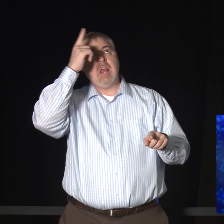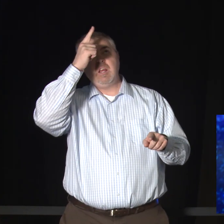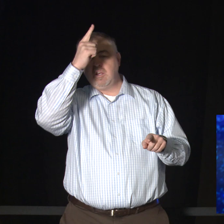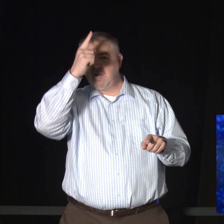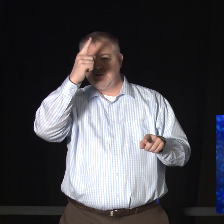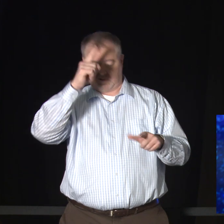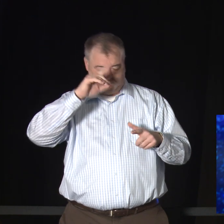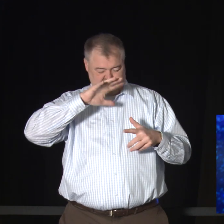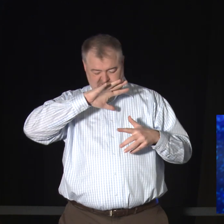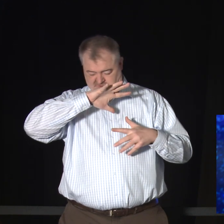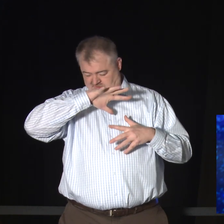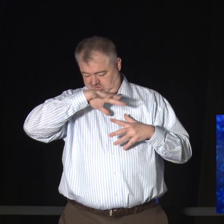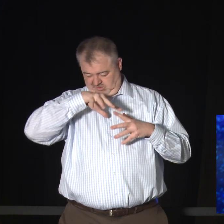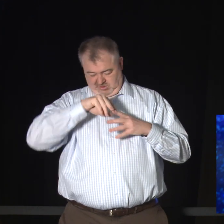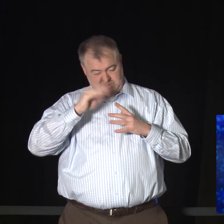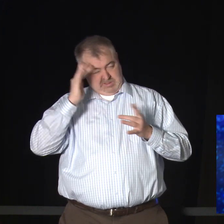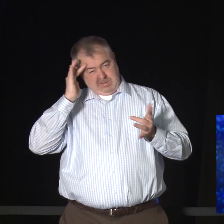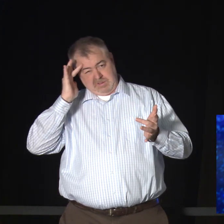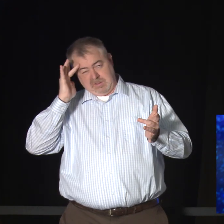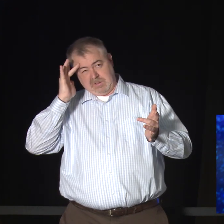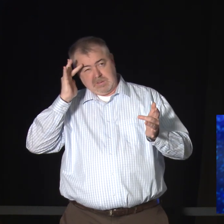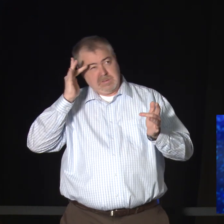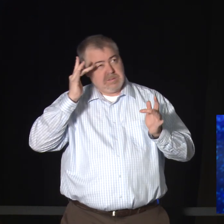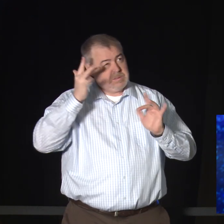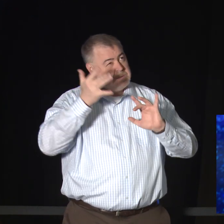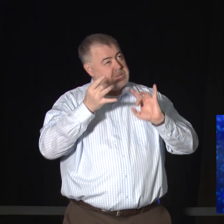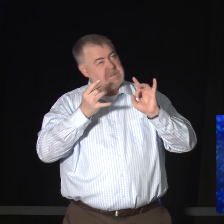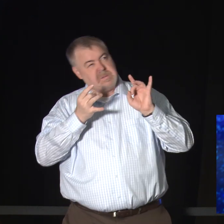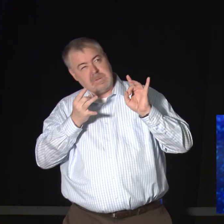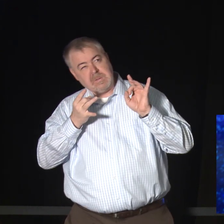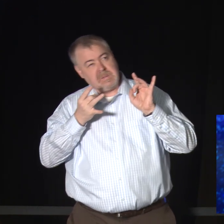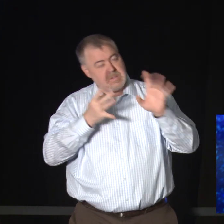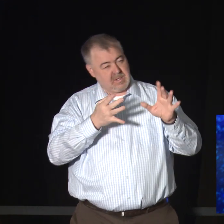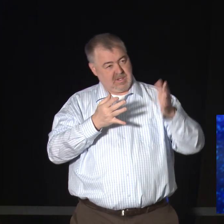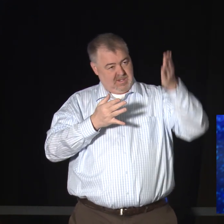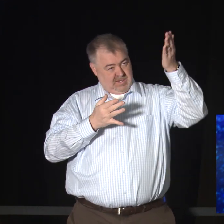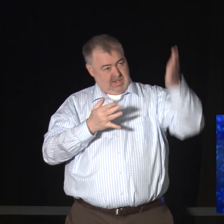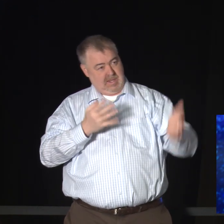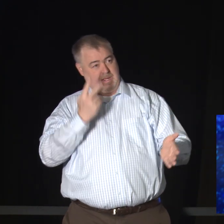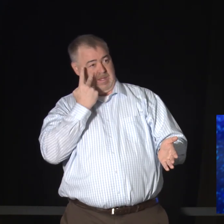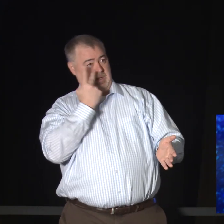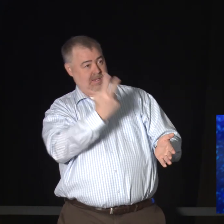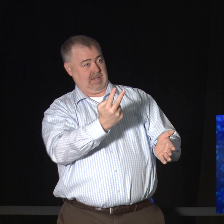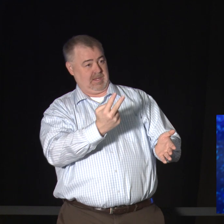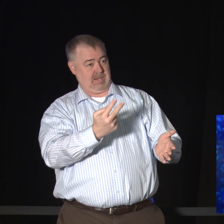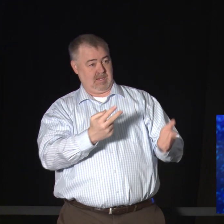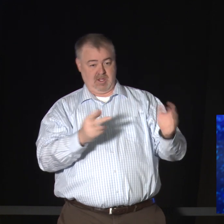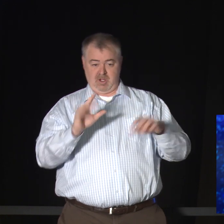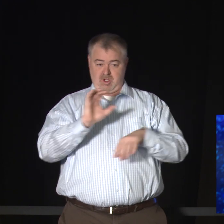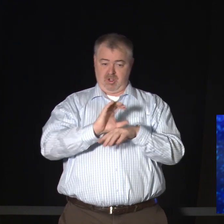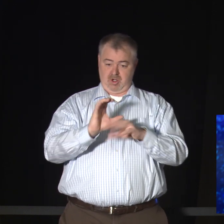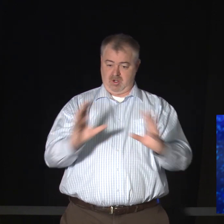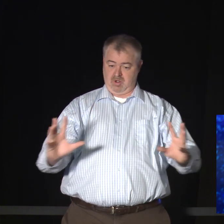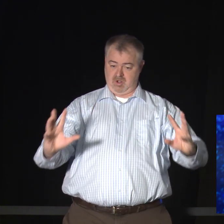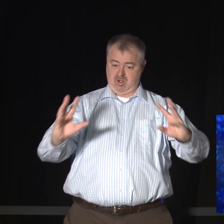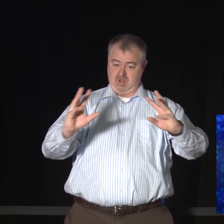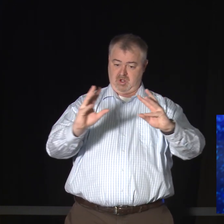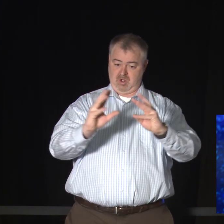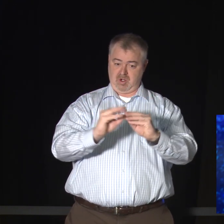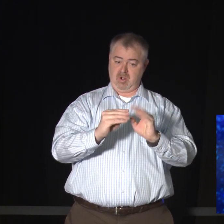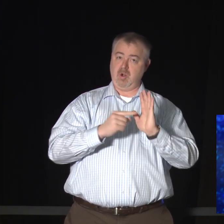him. And as the community of faith comes together and reflects our head, Jesus Christ,